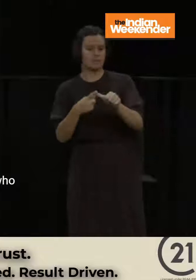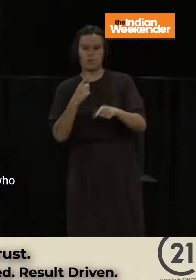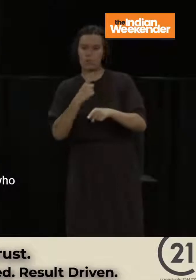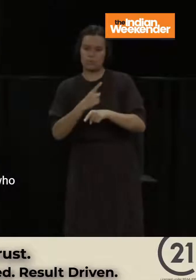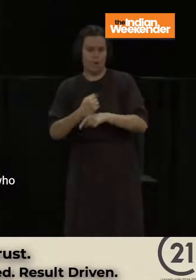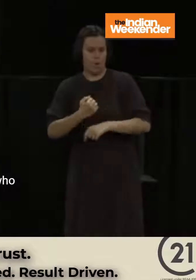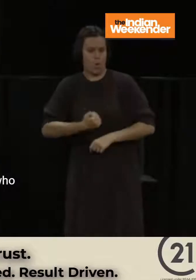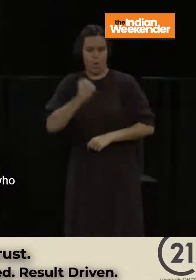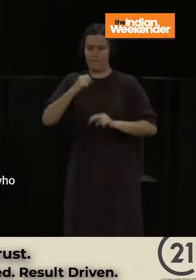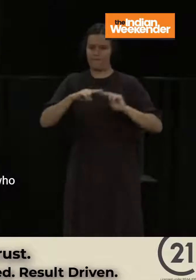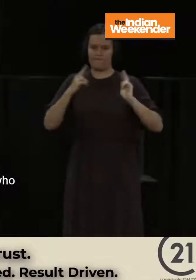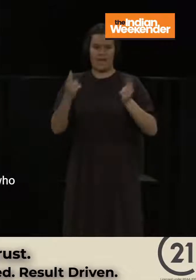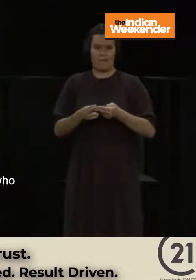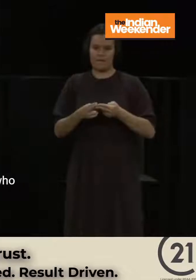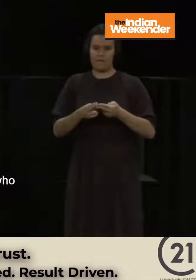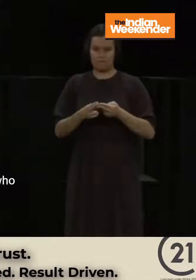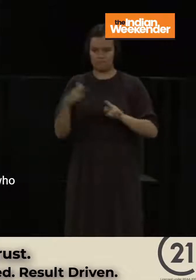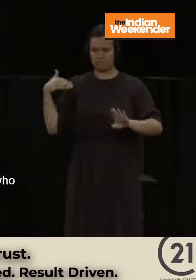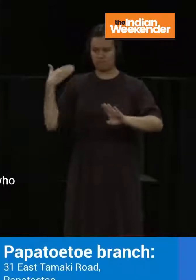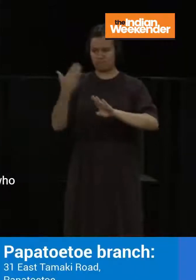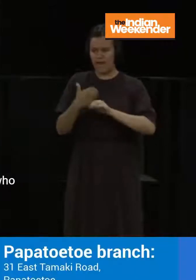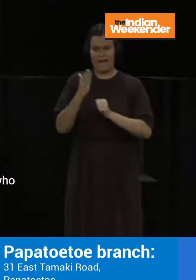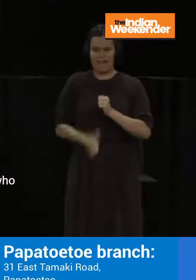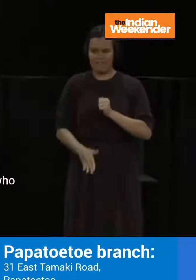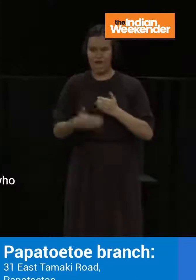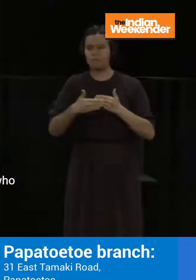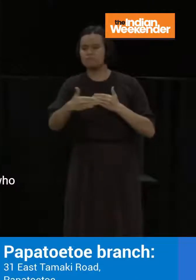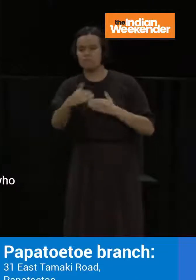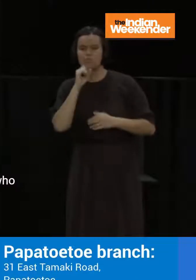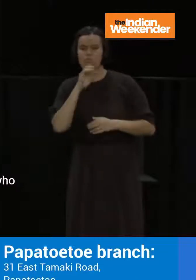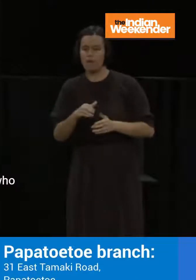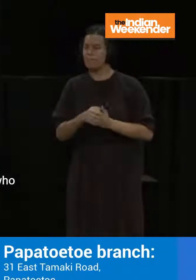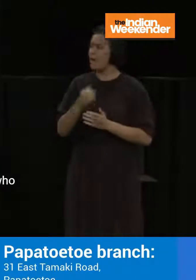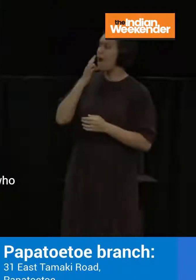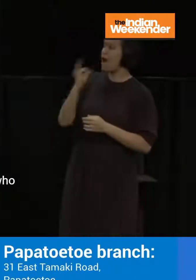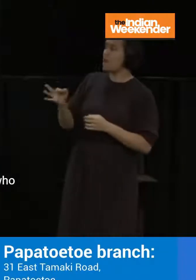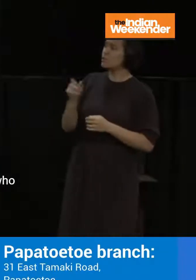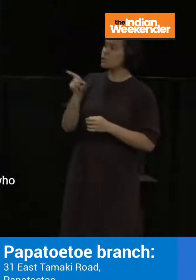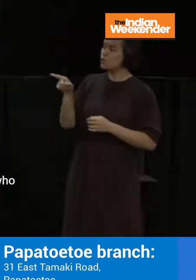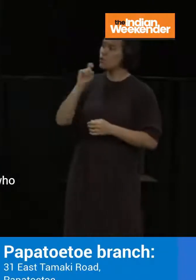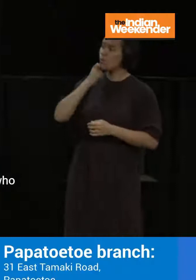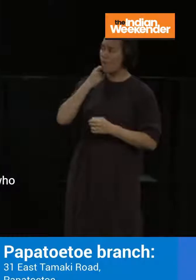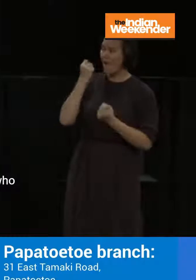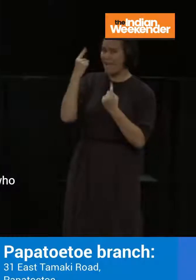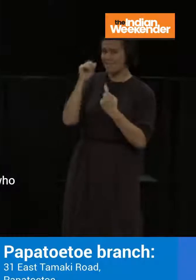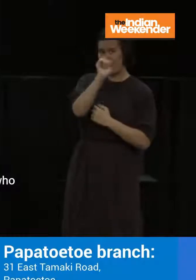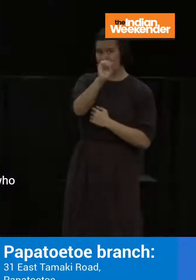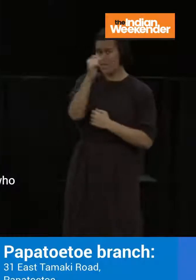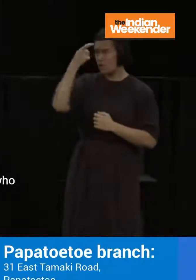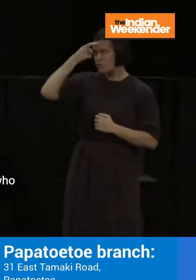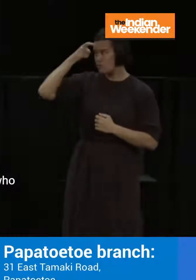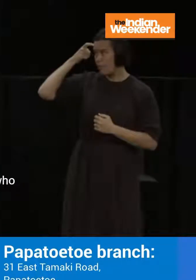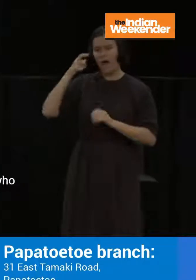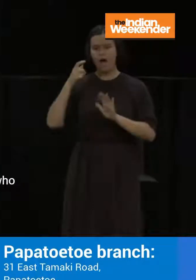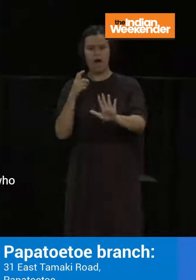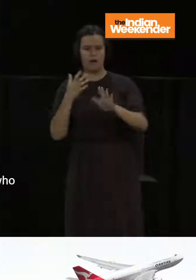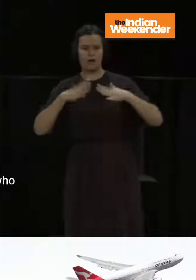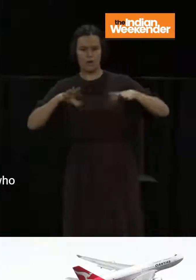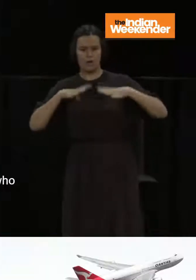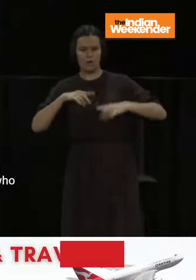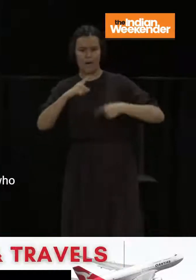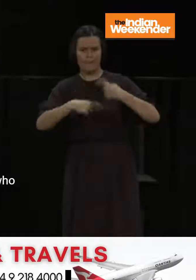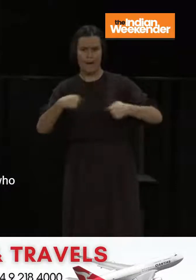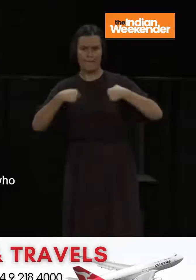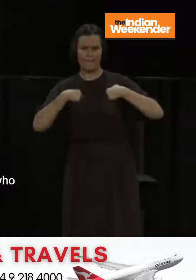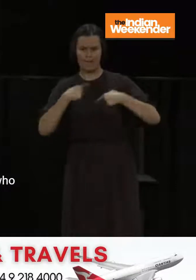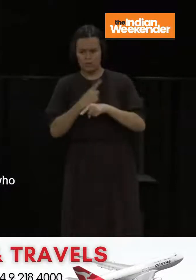in these conferences, and I don't intend to start doing that now. Barry, Do you fully understand the trauma that some of these people this is not about me, and I'm not going to talk about my own